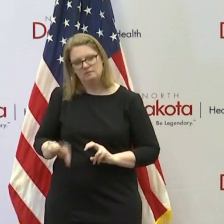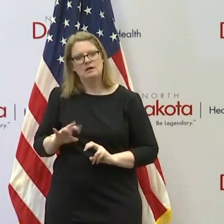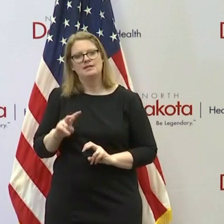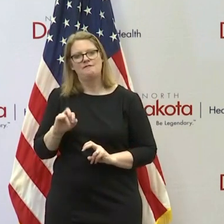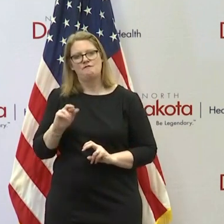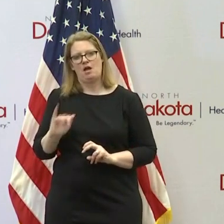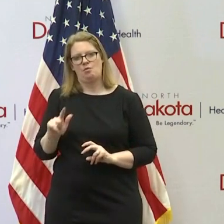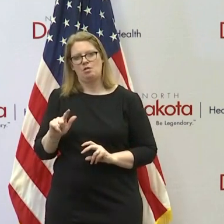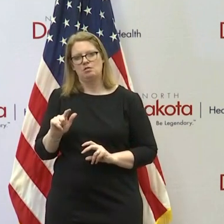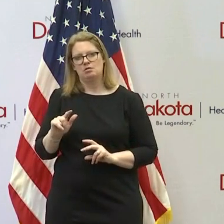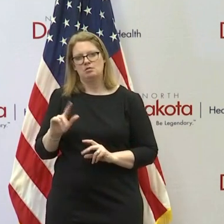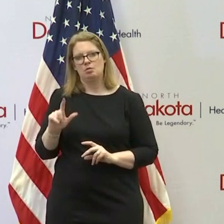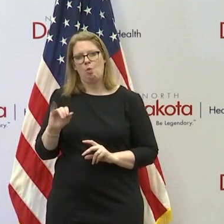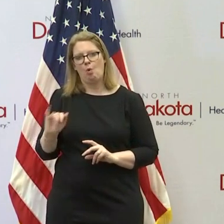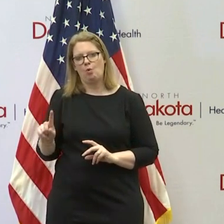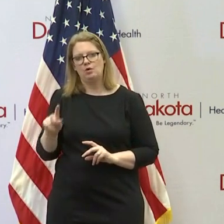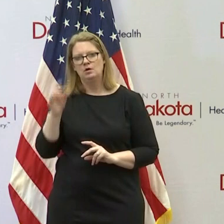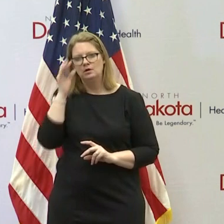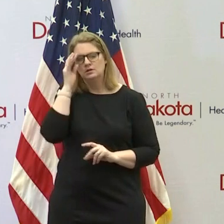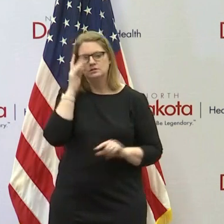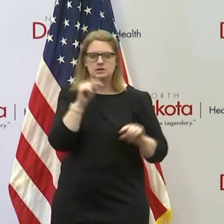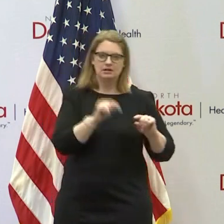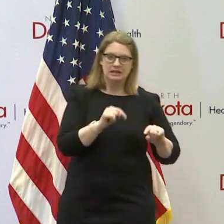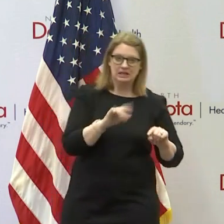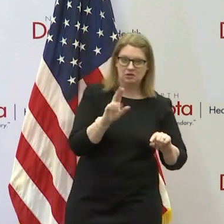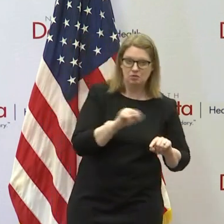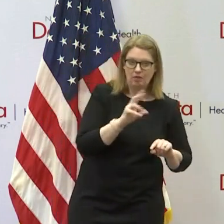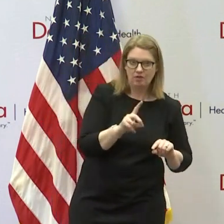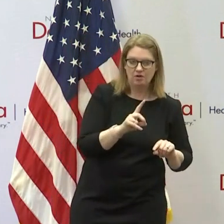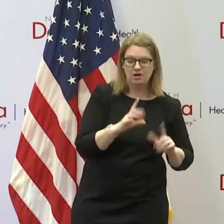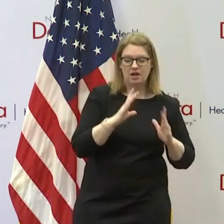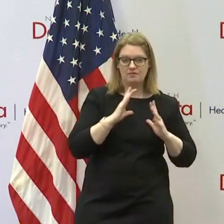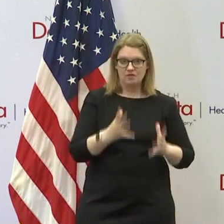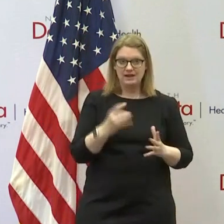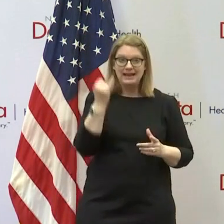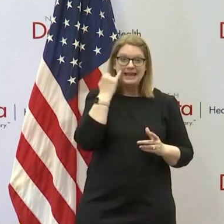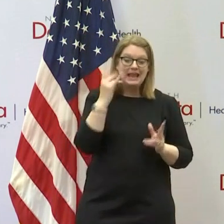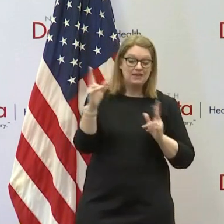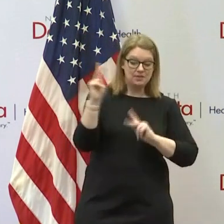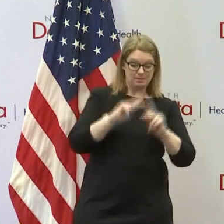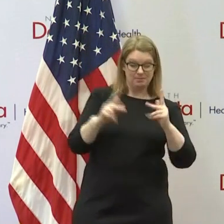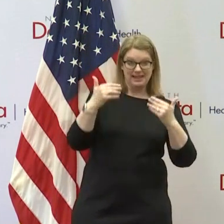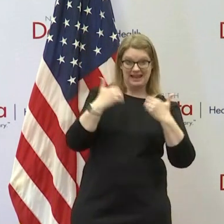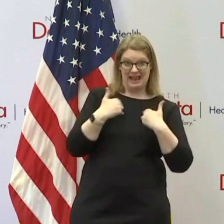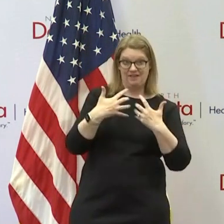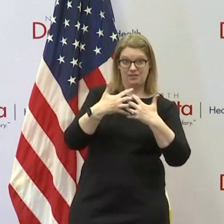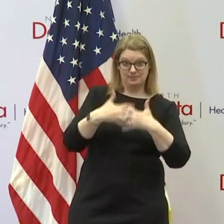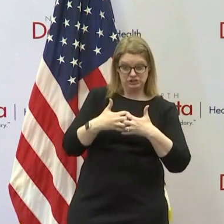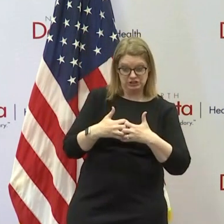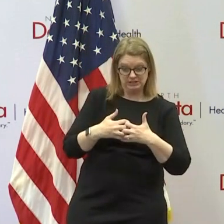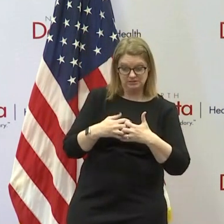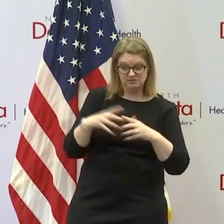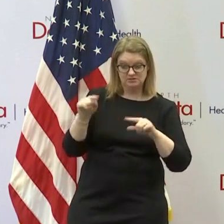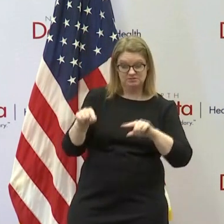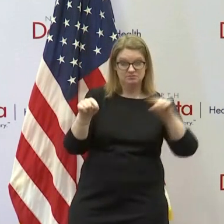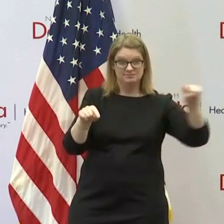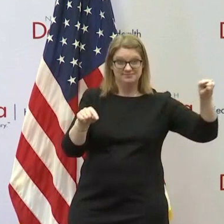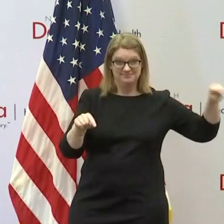don't have any concerns about how we're doing that here in North Dakota, as long as the people that have those machines, because all those machines